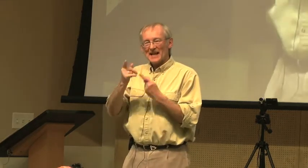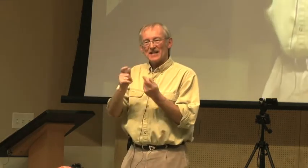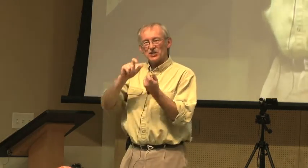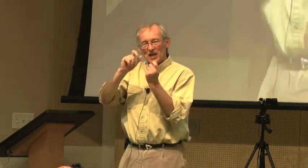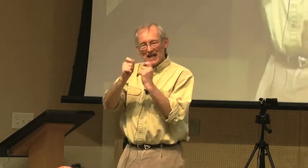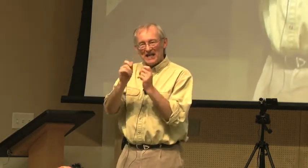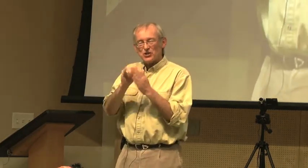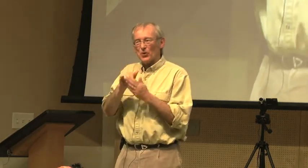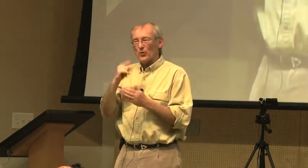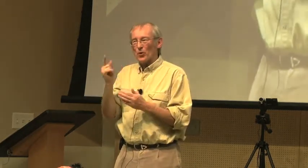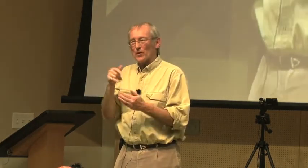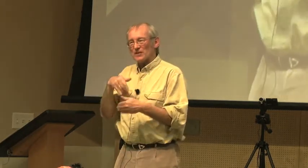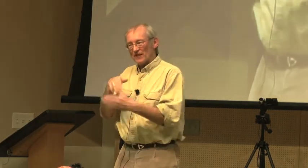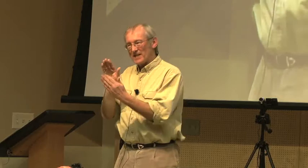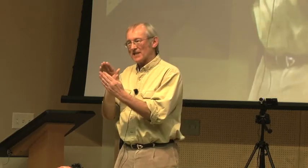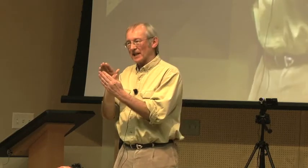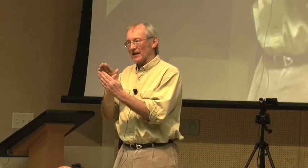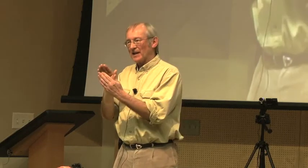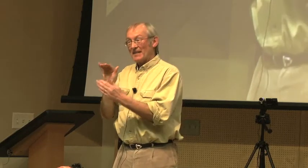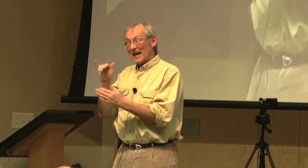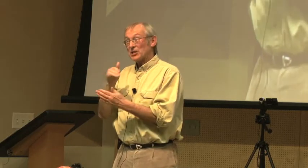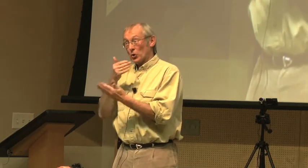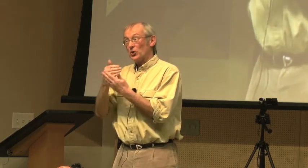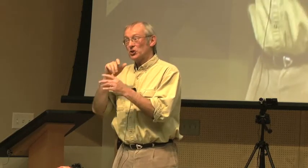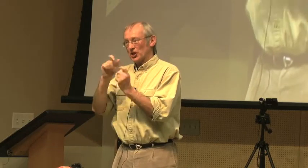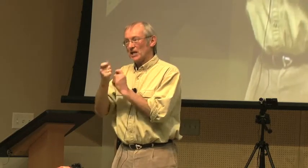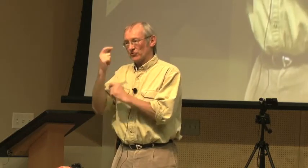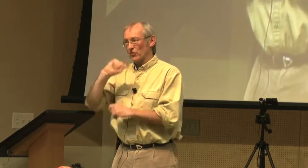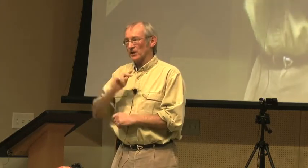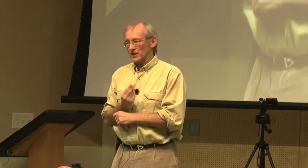kind of change that we're always facing. That's a good change for us.